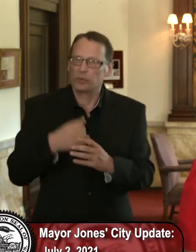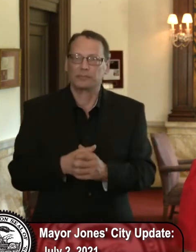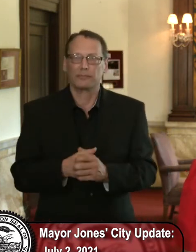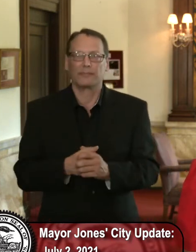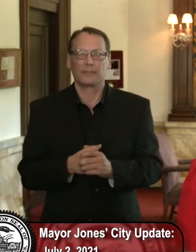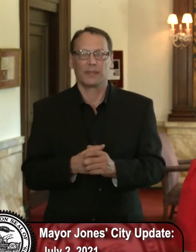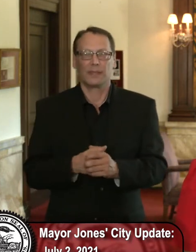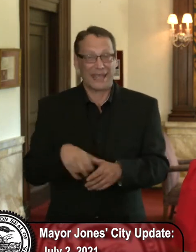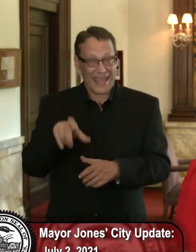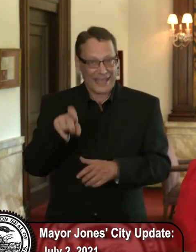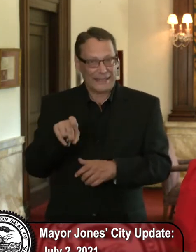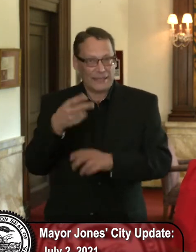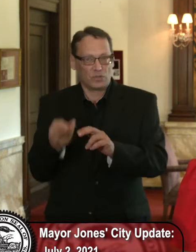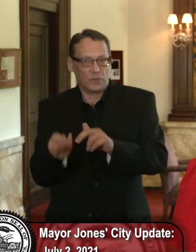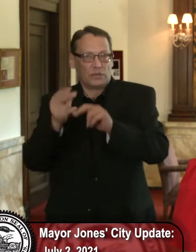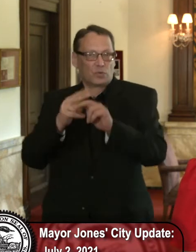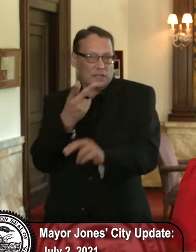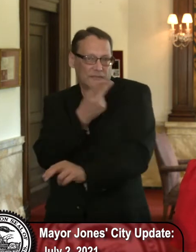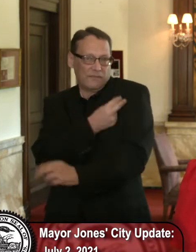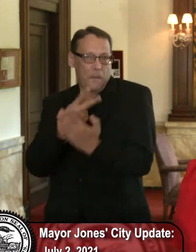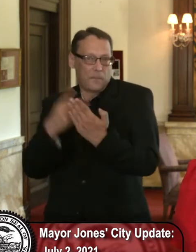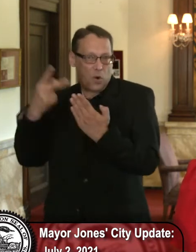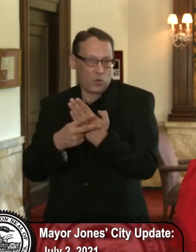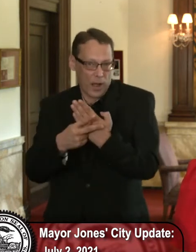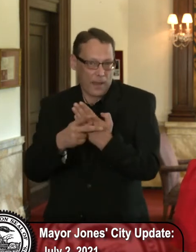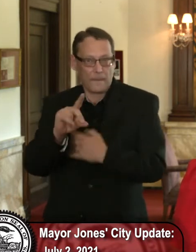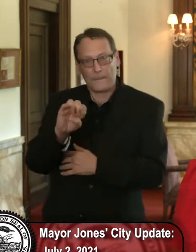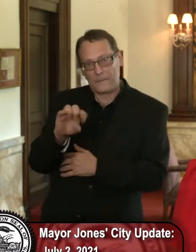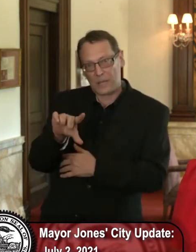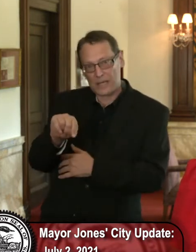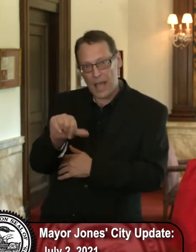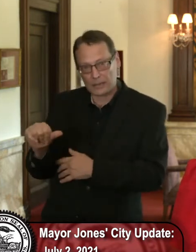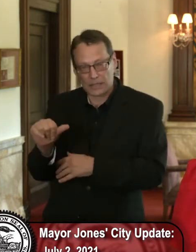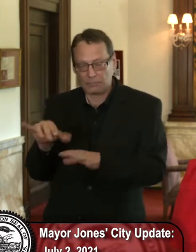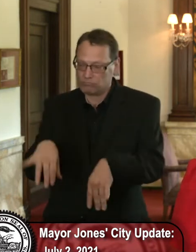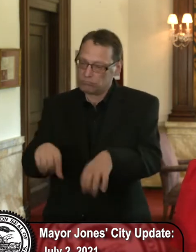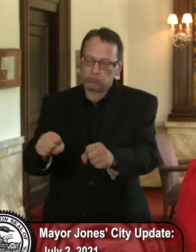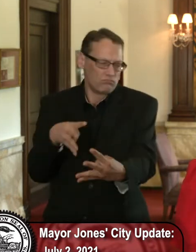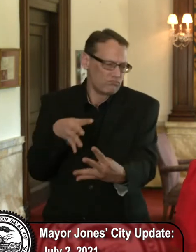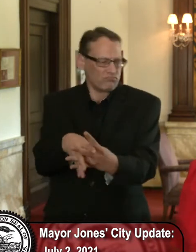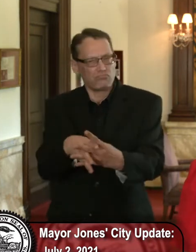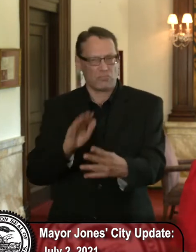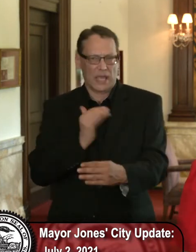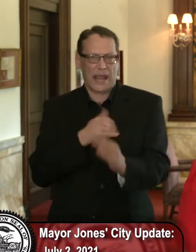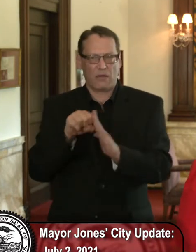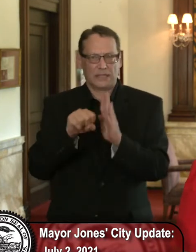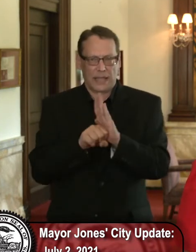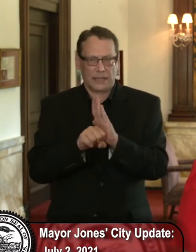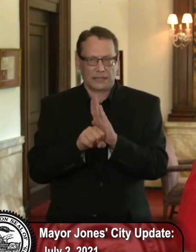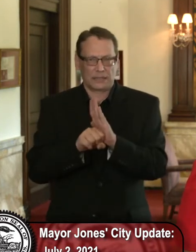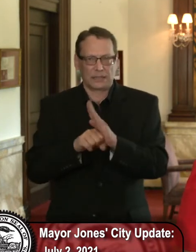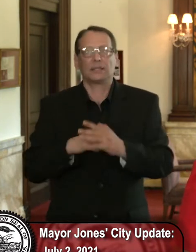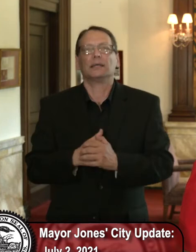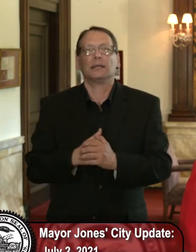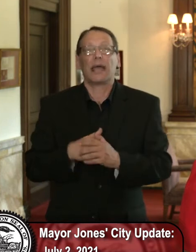seeing an urgent need to increase vaccination programs as the Delta variant takes hold in our state. An extensive public